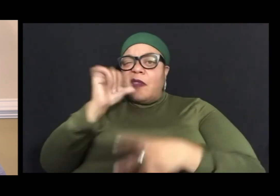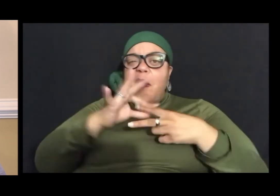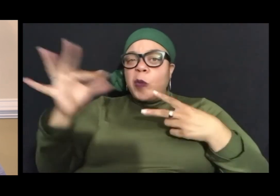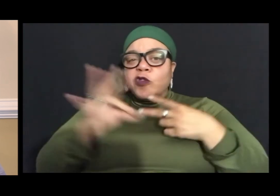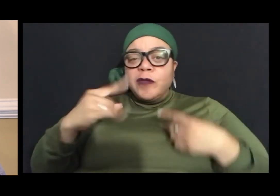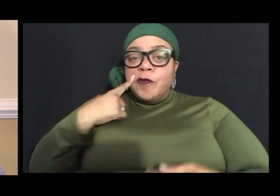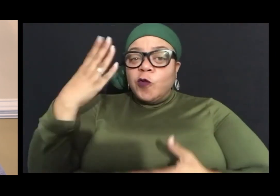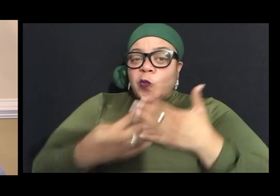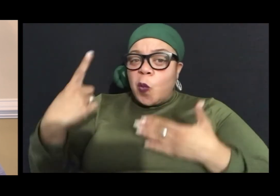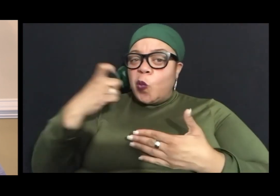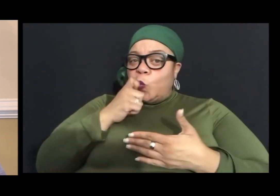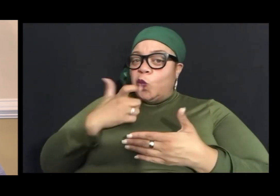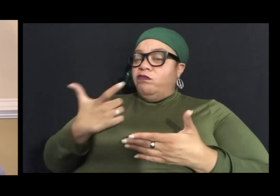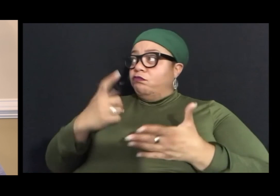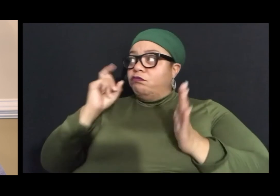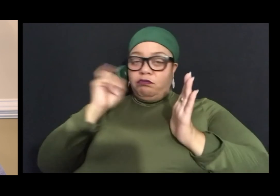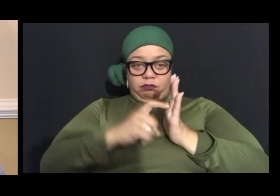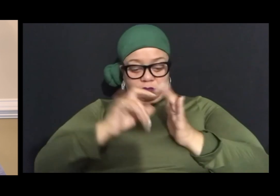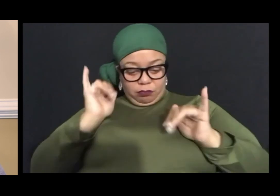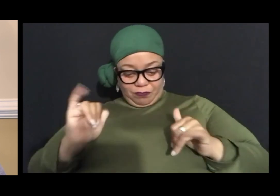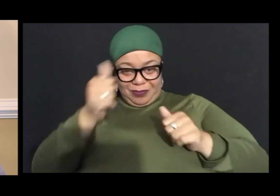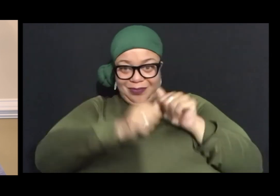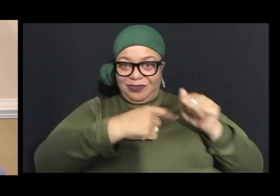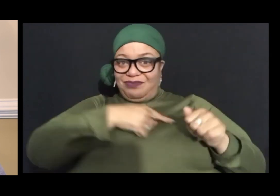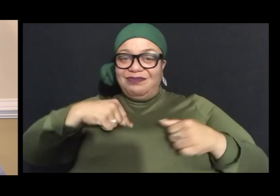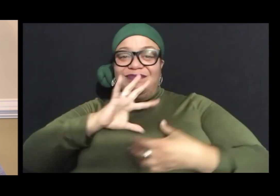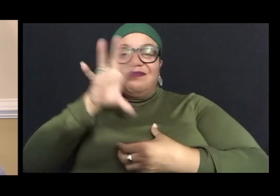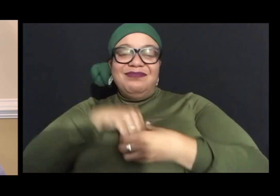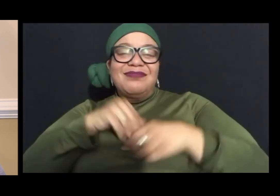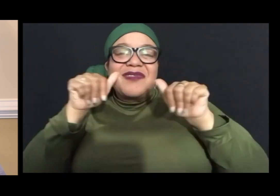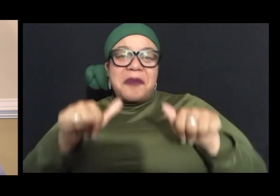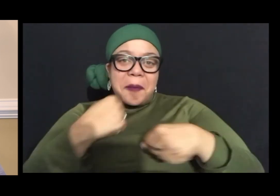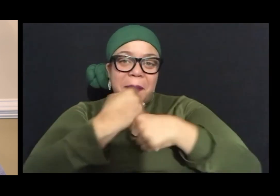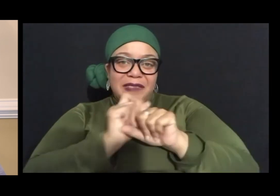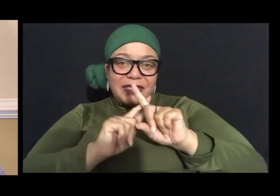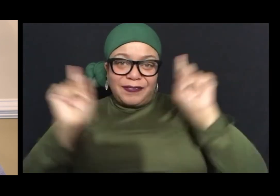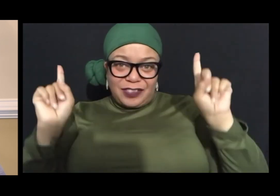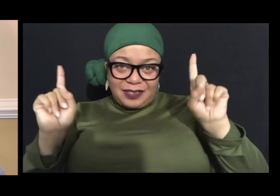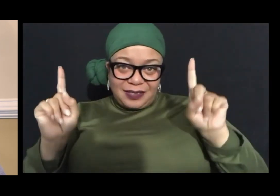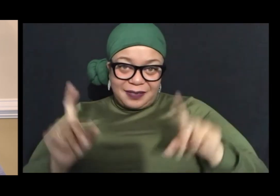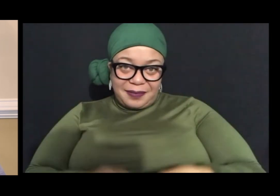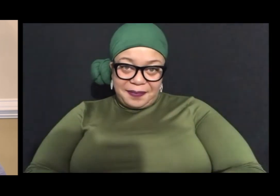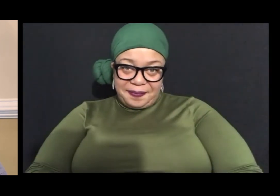is not an option for those who recognize that each of us can make a difference. Thank you.